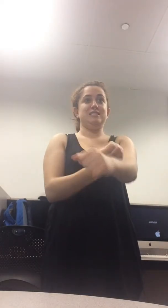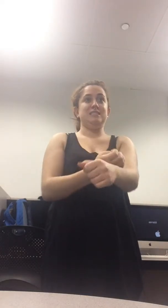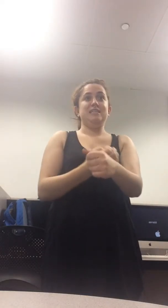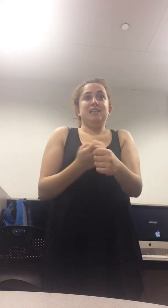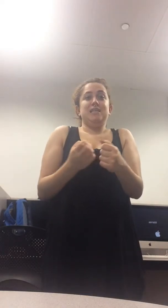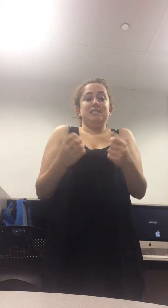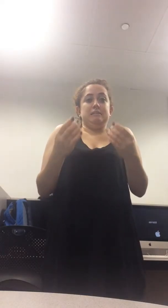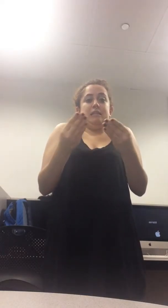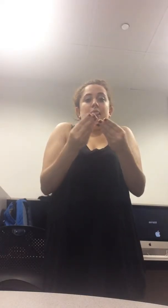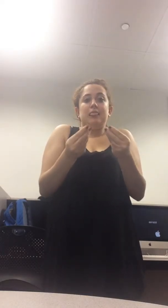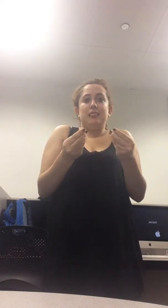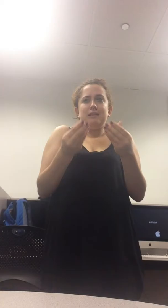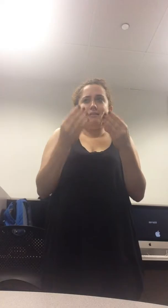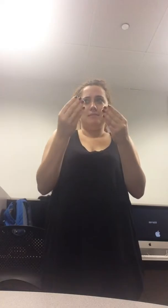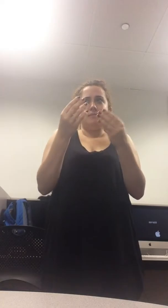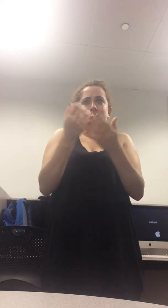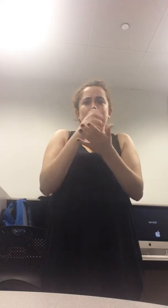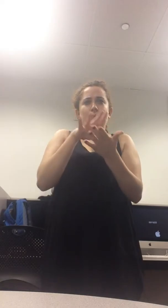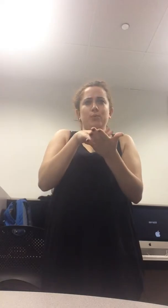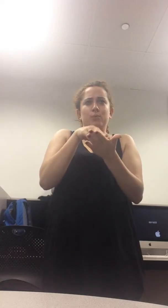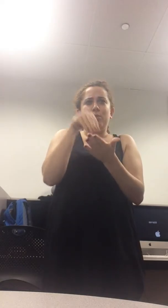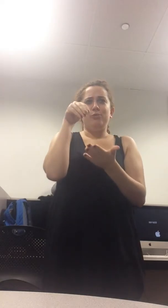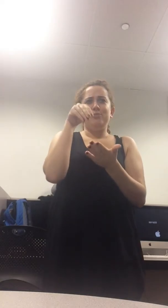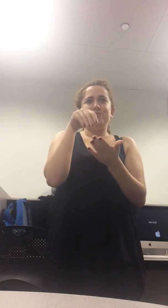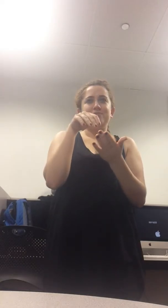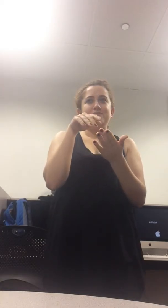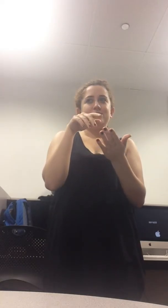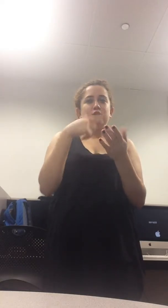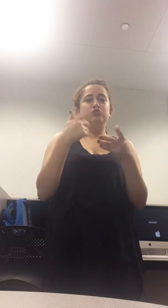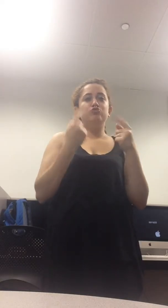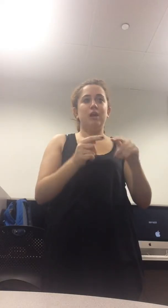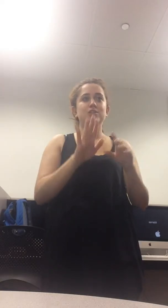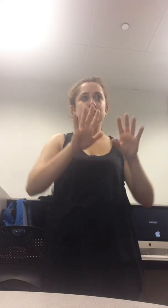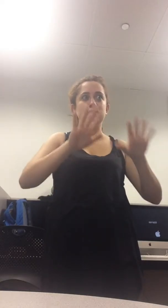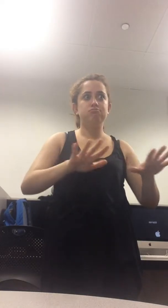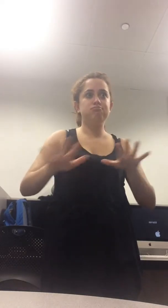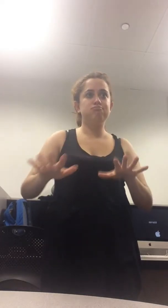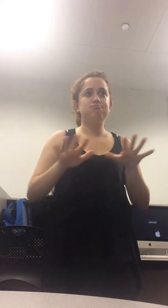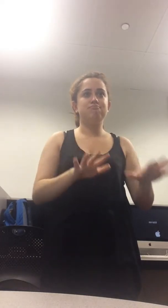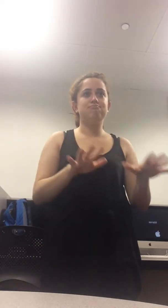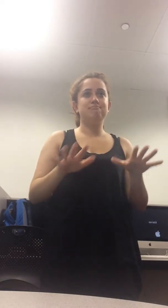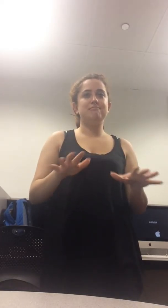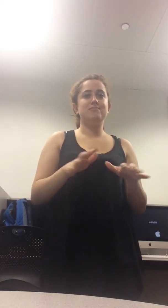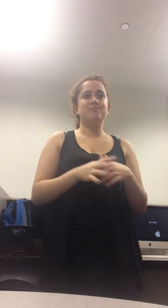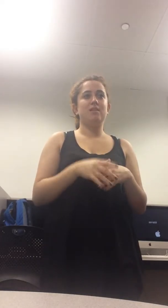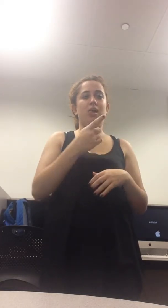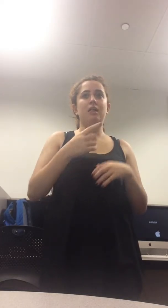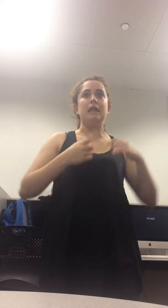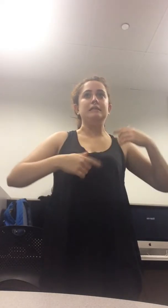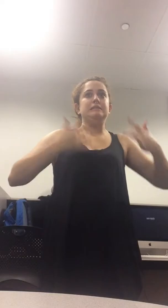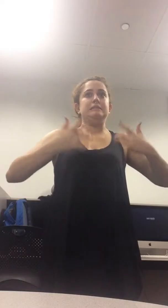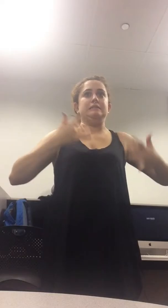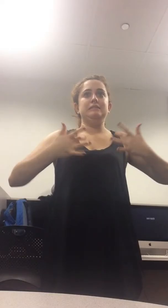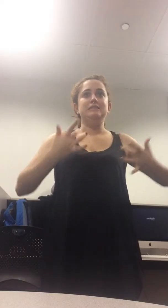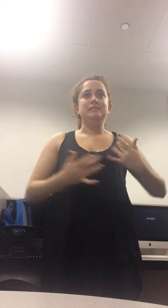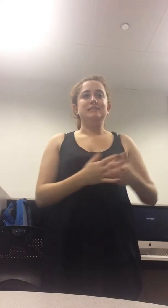or trying to just hold them in check or whatever. That's never happened to a couple of people. Yeah, absolutely. You can be kind of